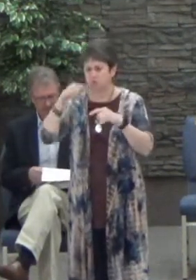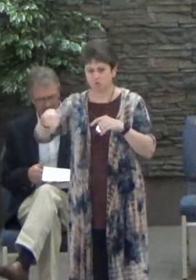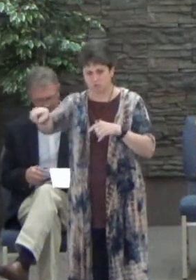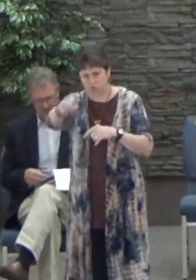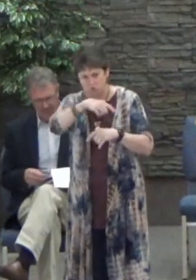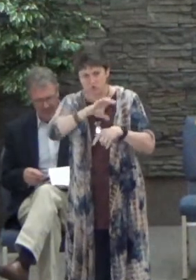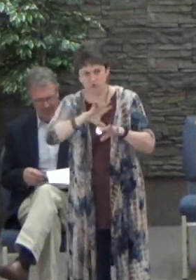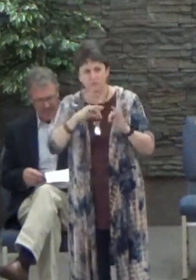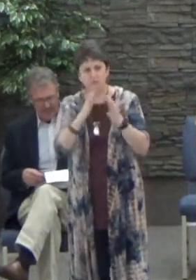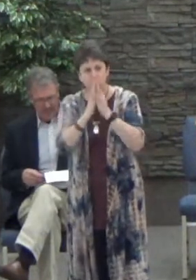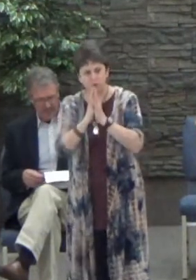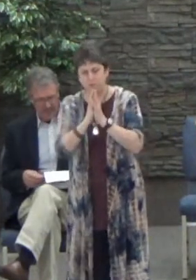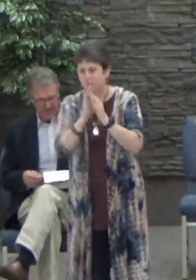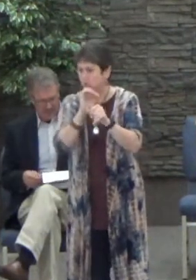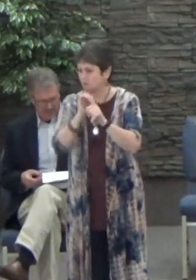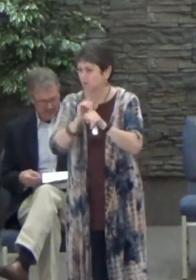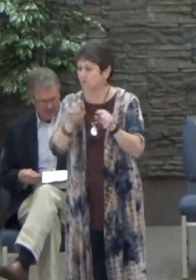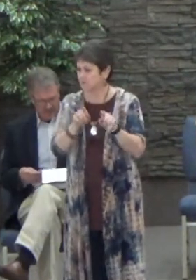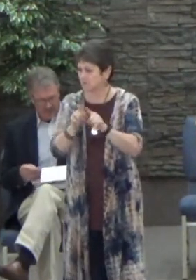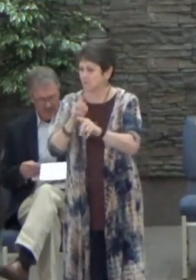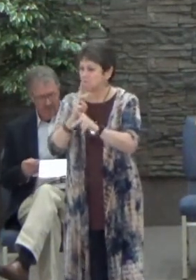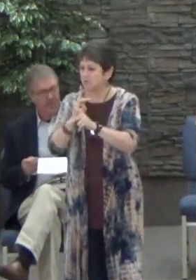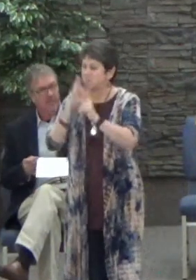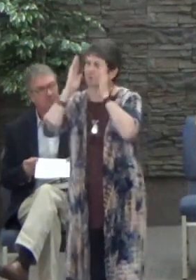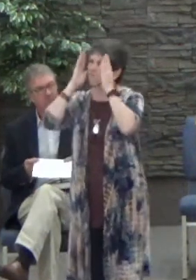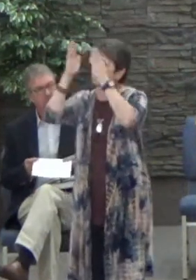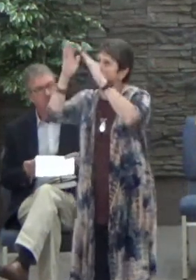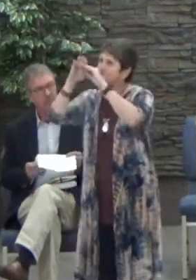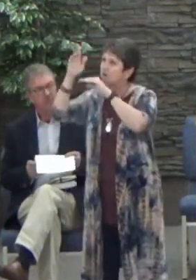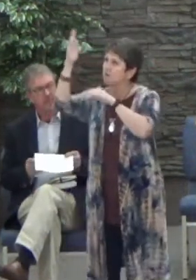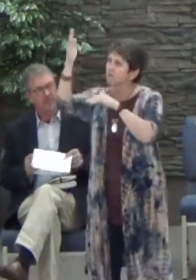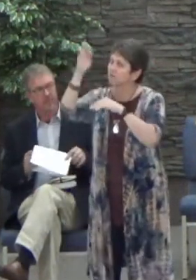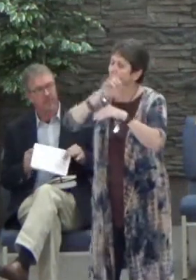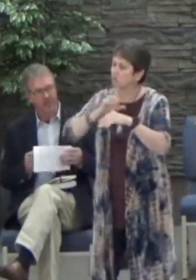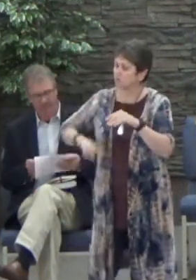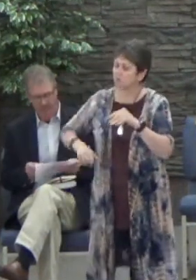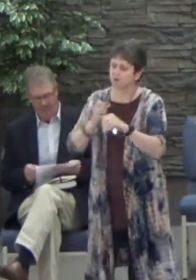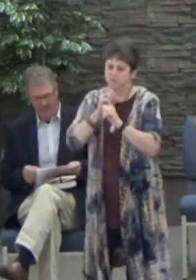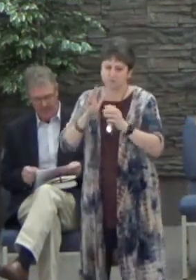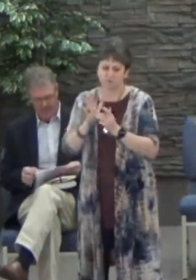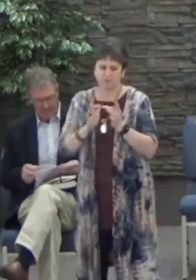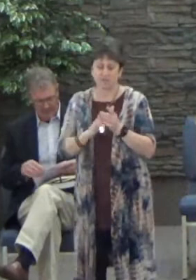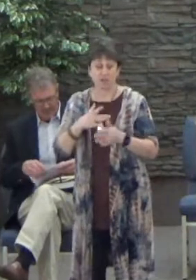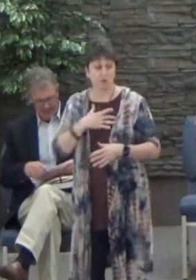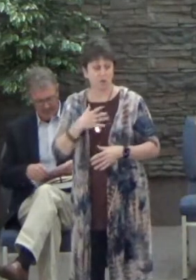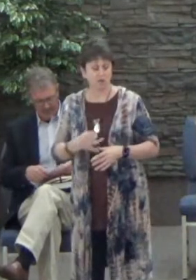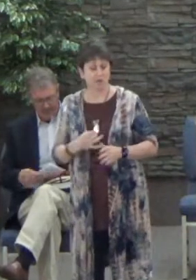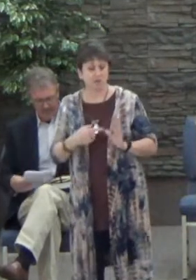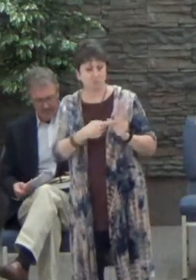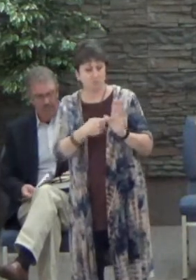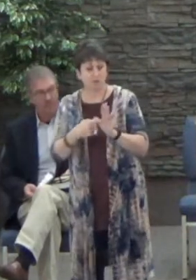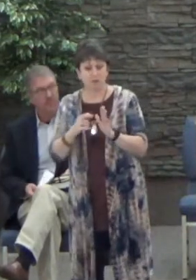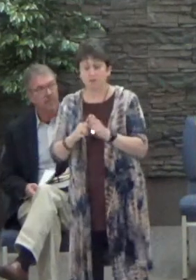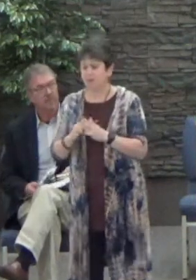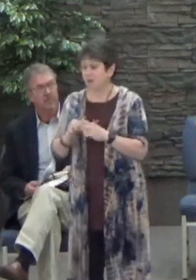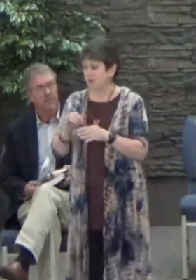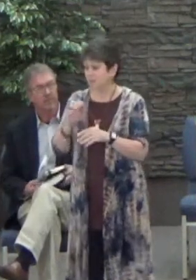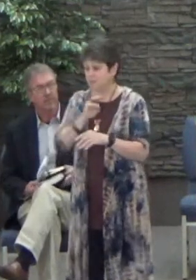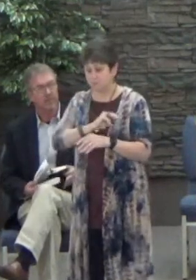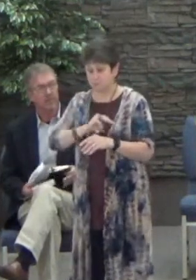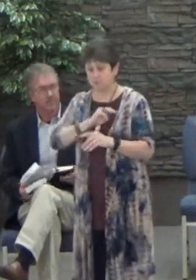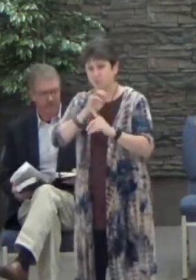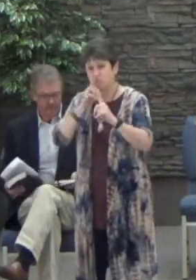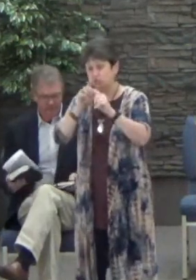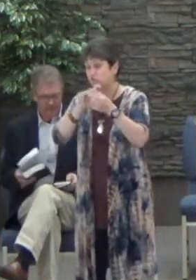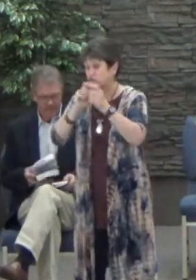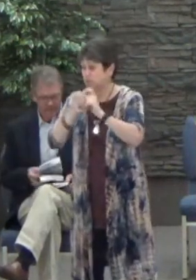and work towards while keeping our focus on our Lord and Savior. I would like to point out that the mission could change according